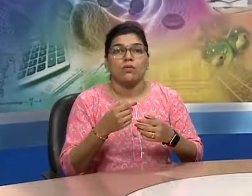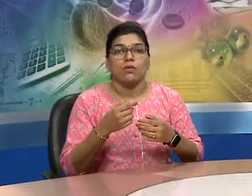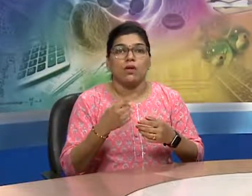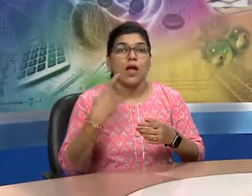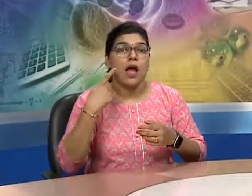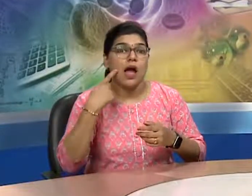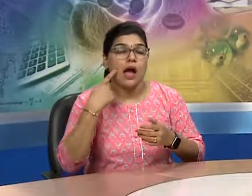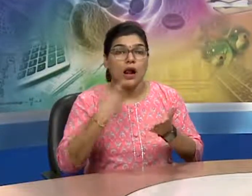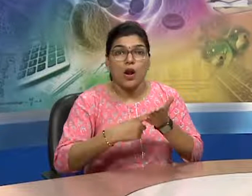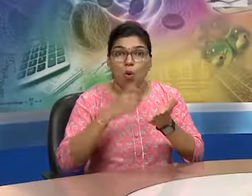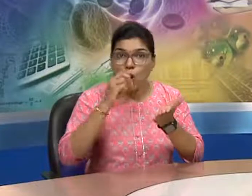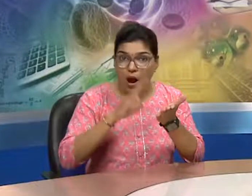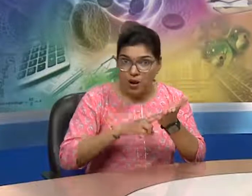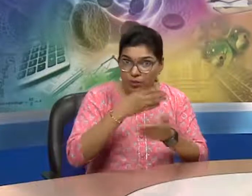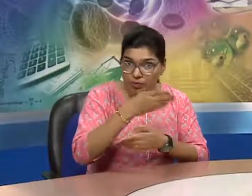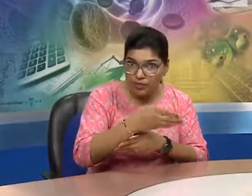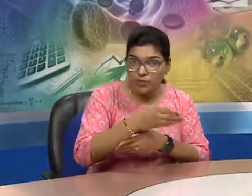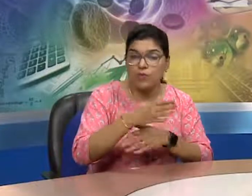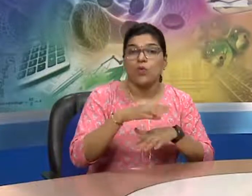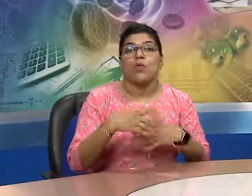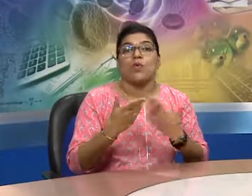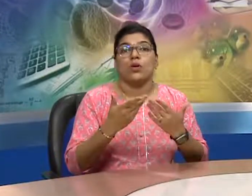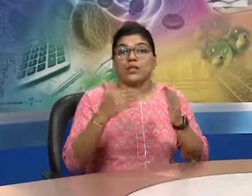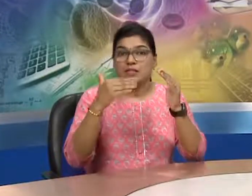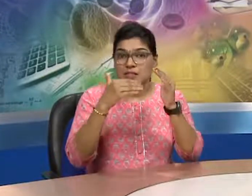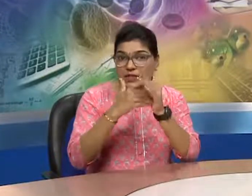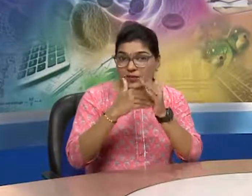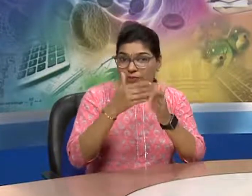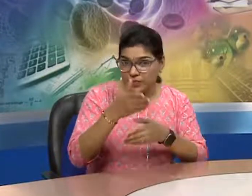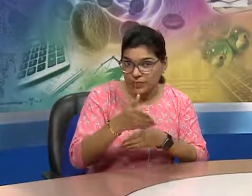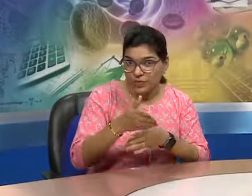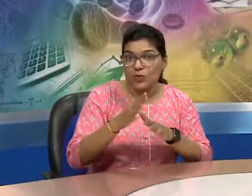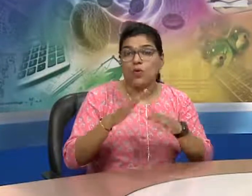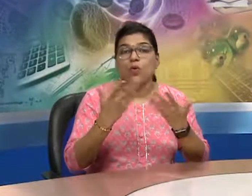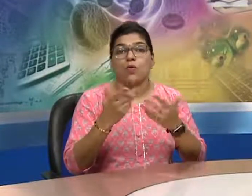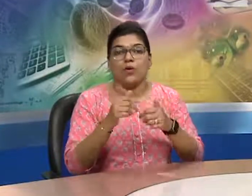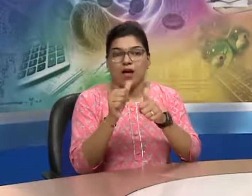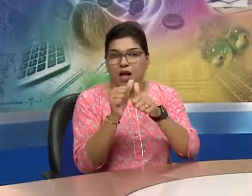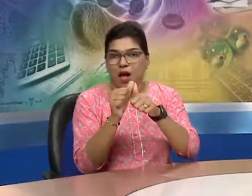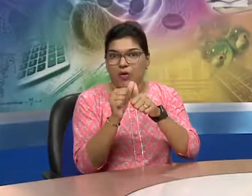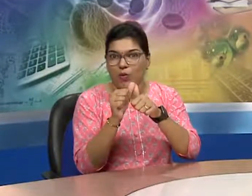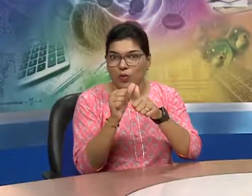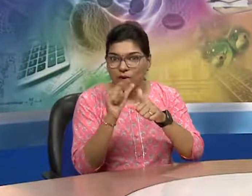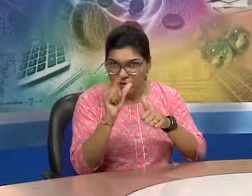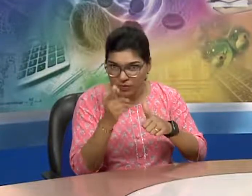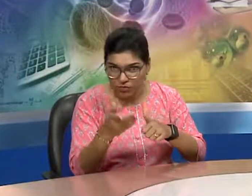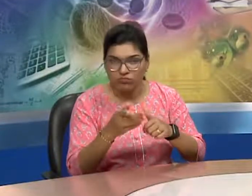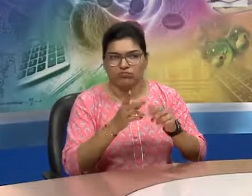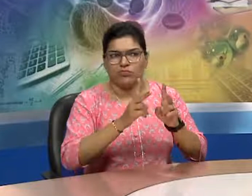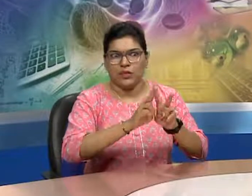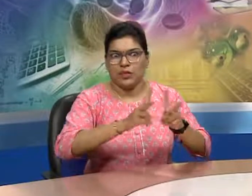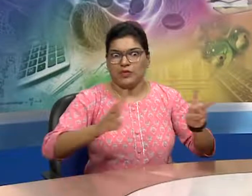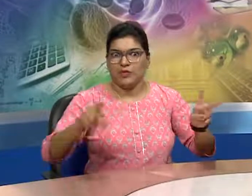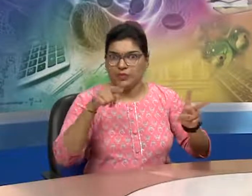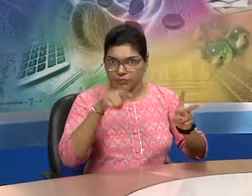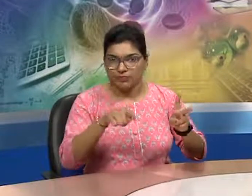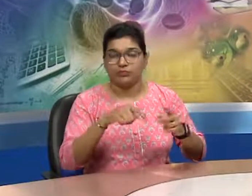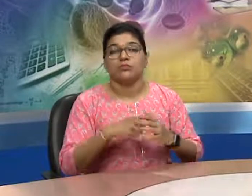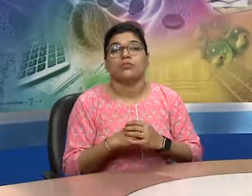nitrogen, iron and zinc and aluminium. So there